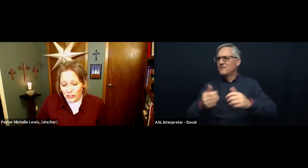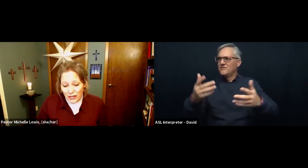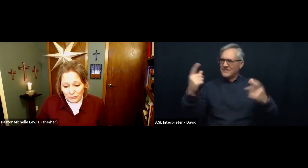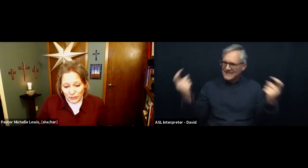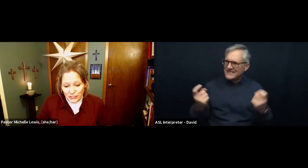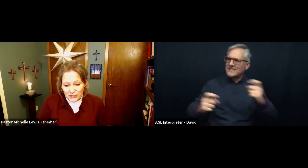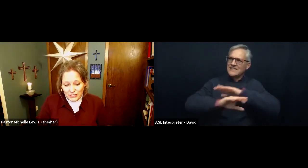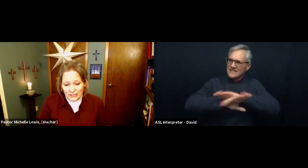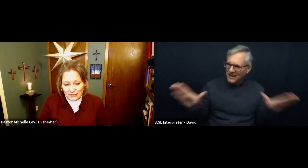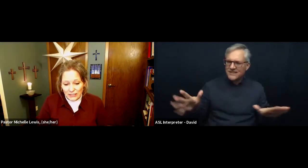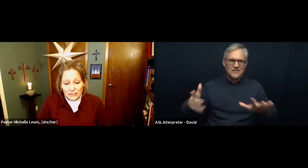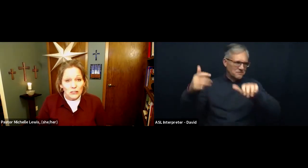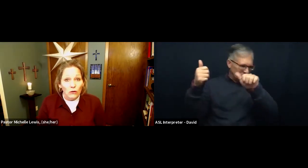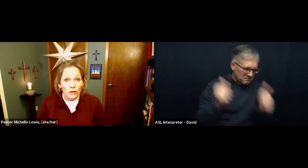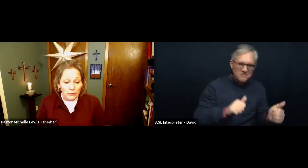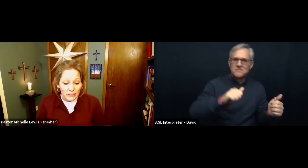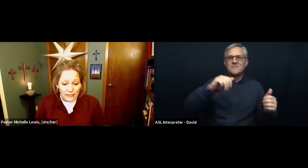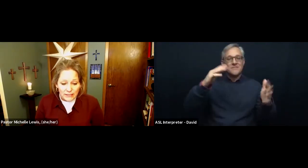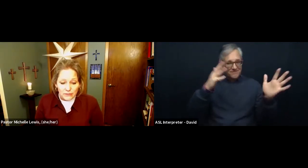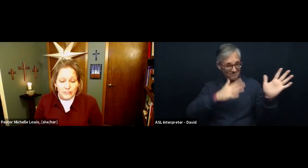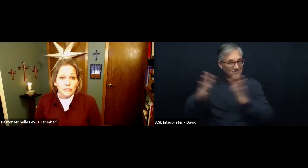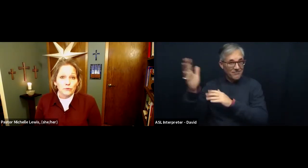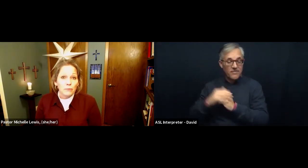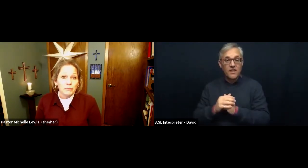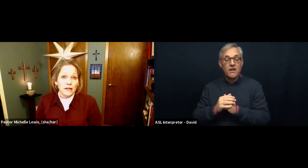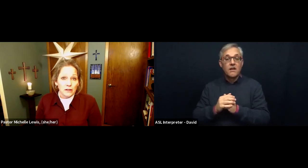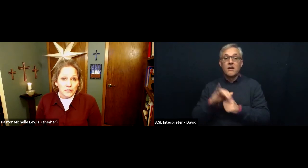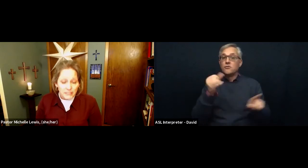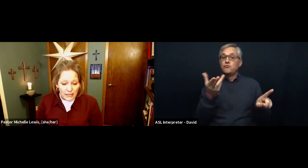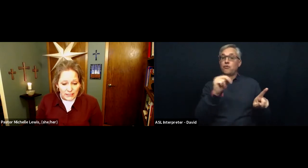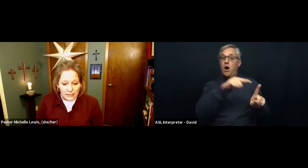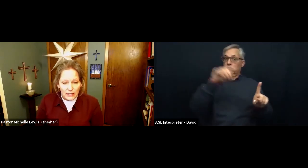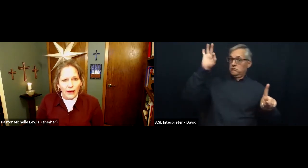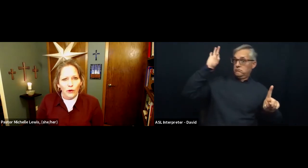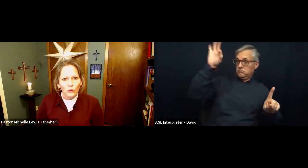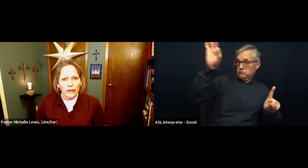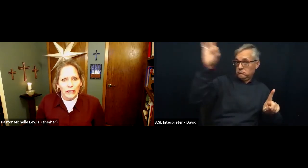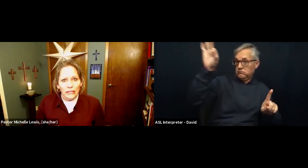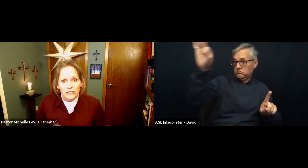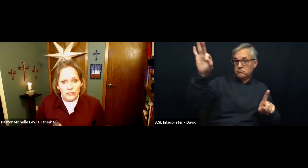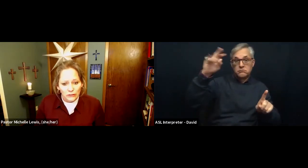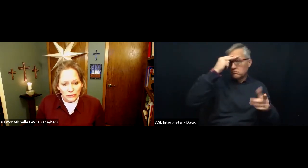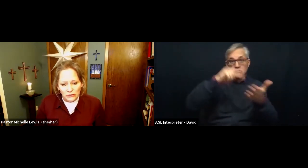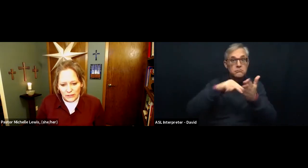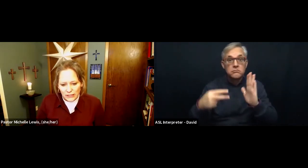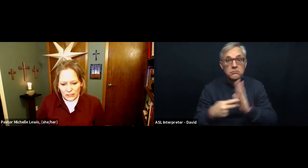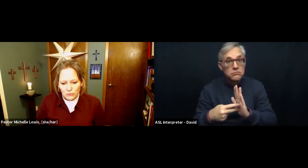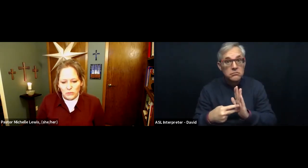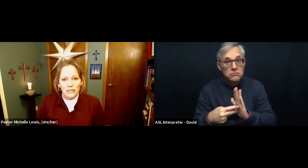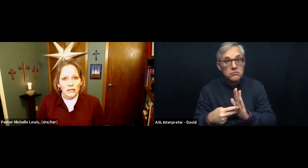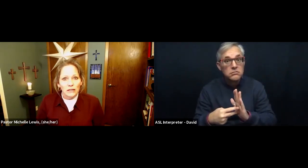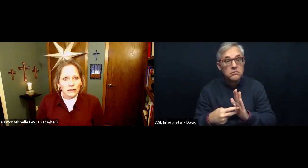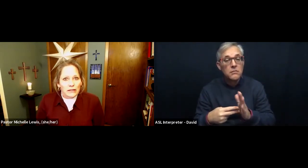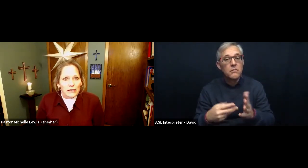As John preaches, his goal really is to disrupt our sense that we deserve to